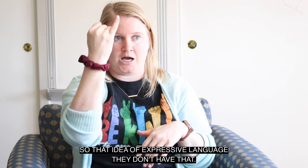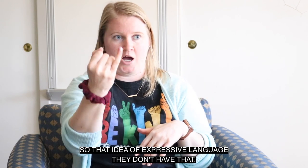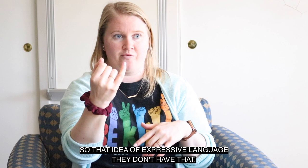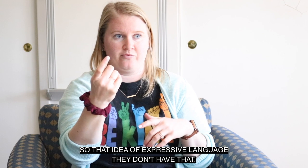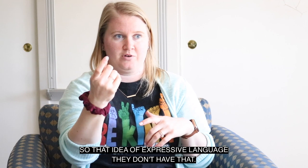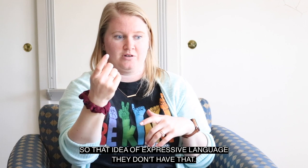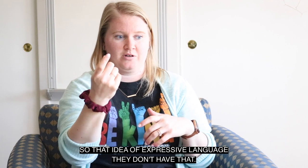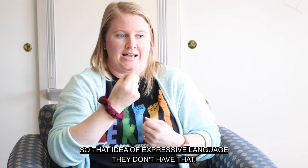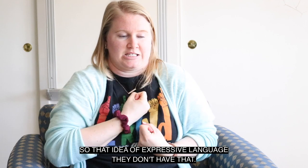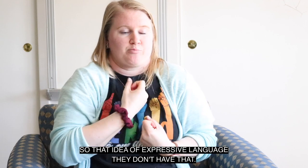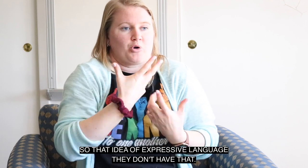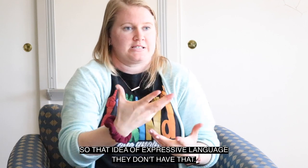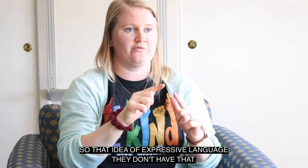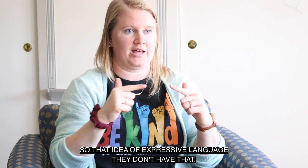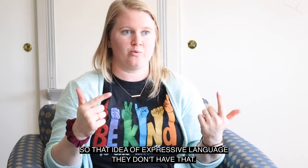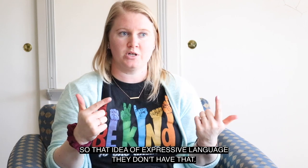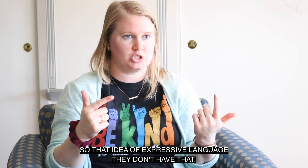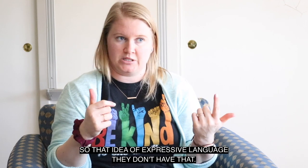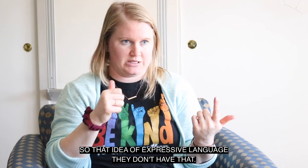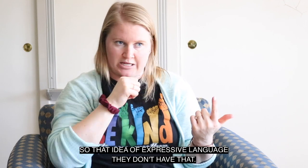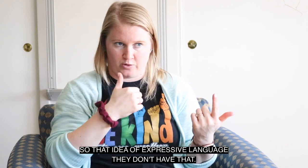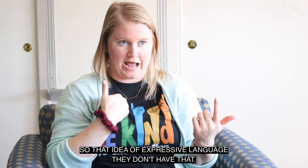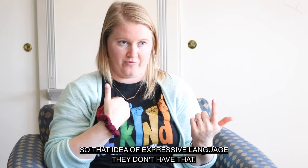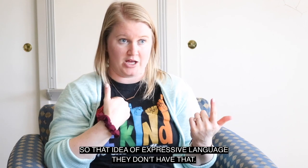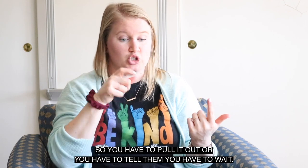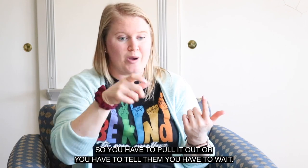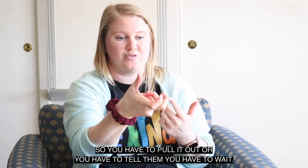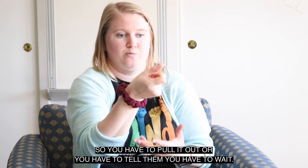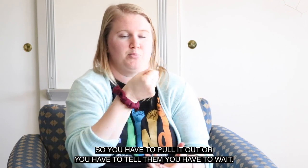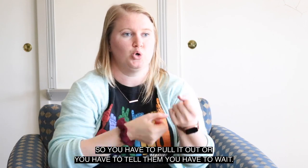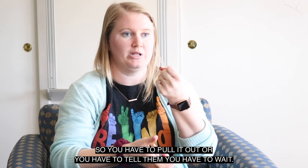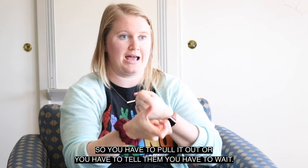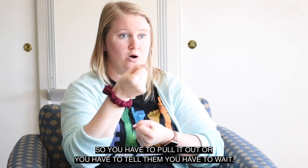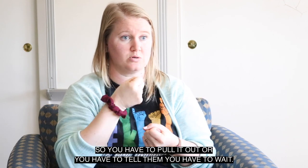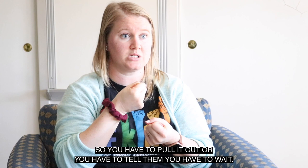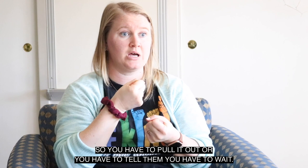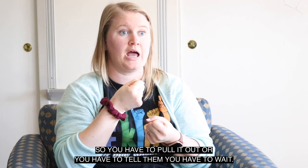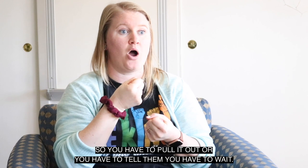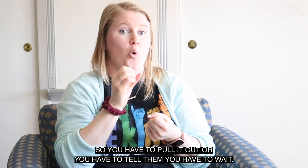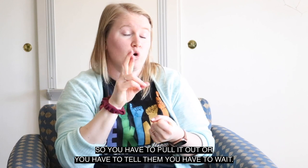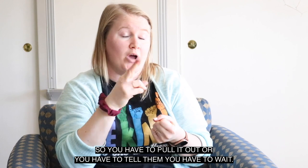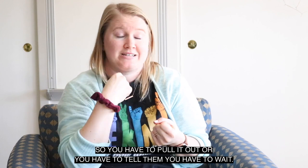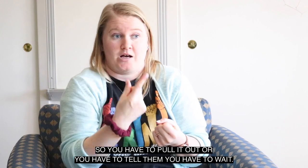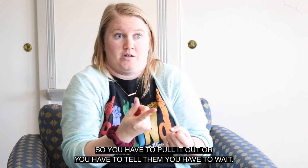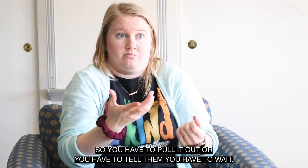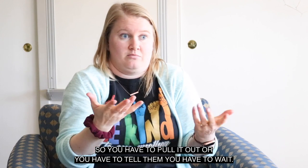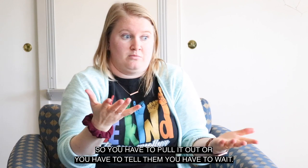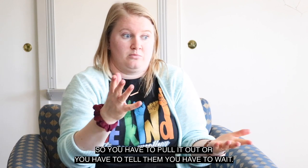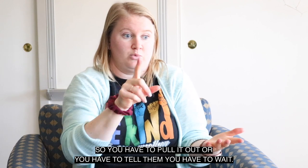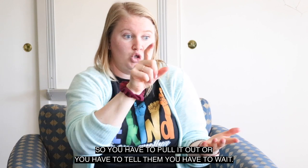of expressive language, they don't have that. So you have to pull it out, or you have to tell them you